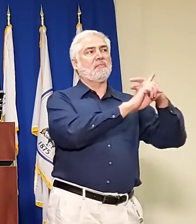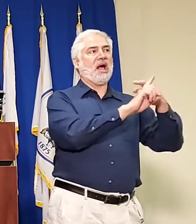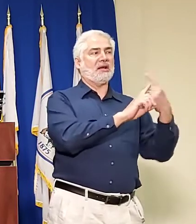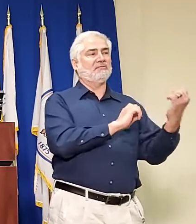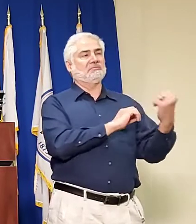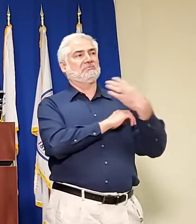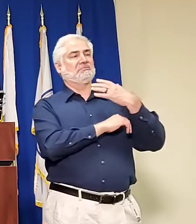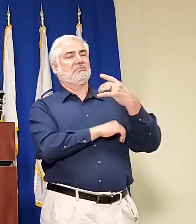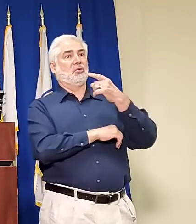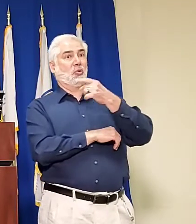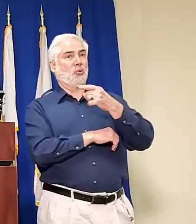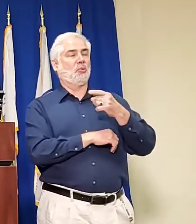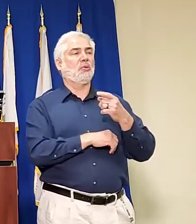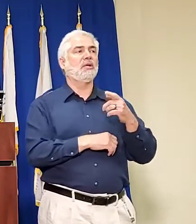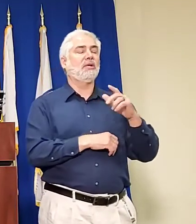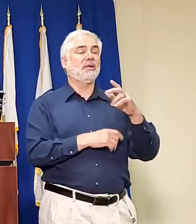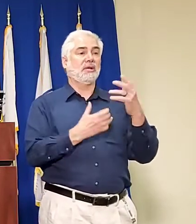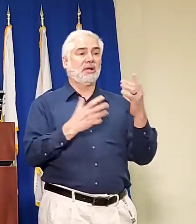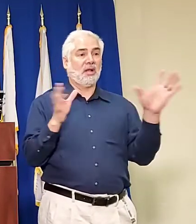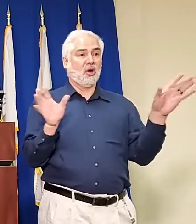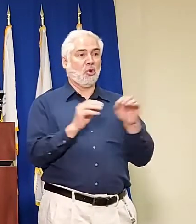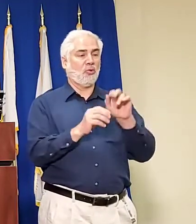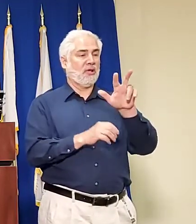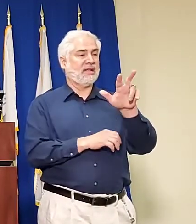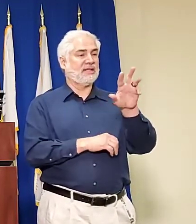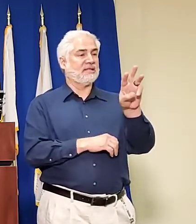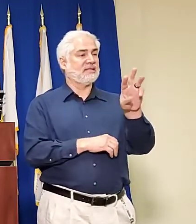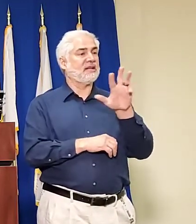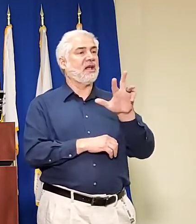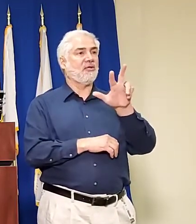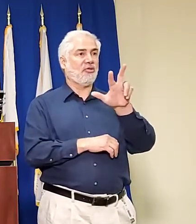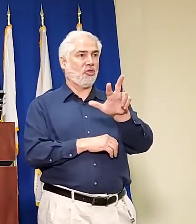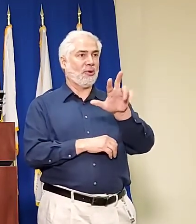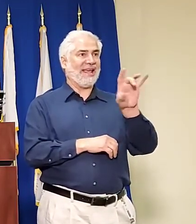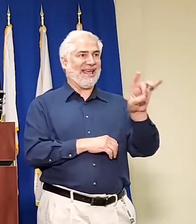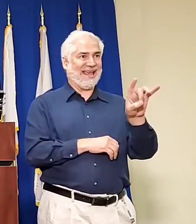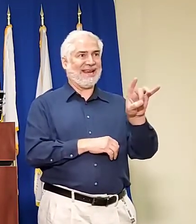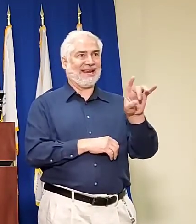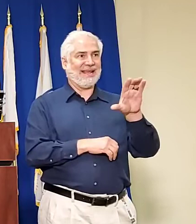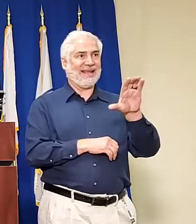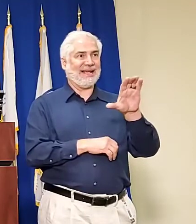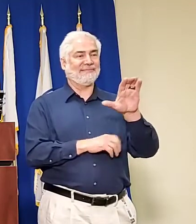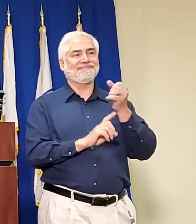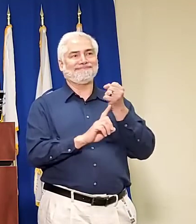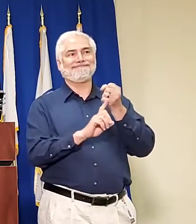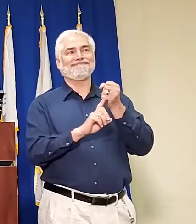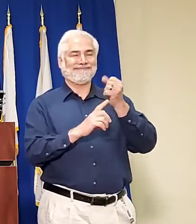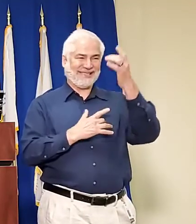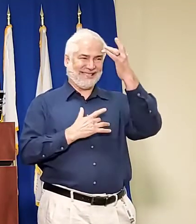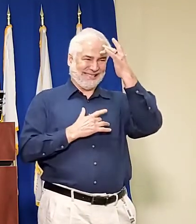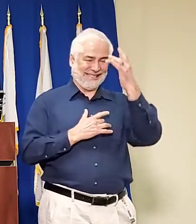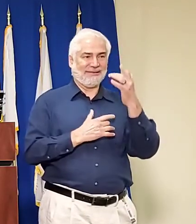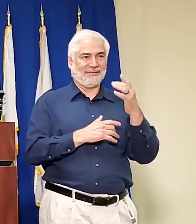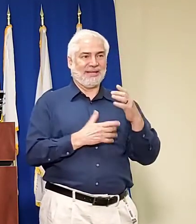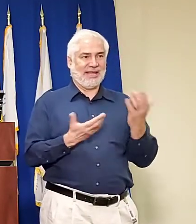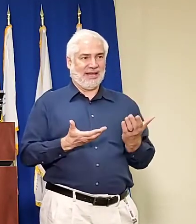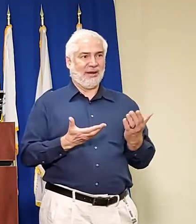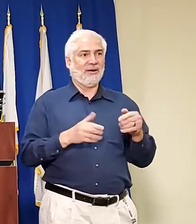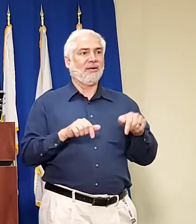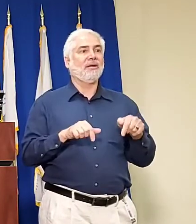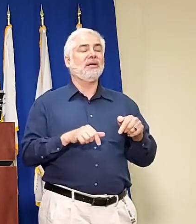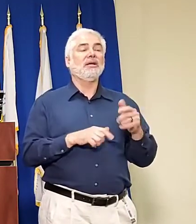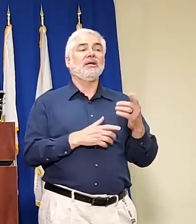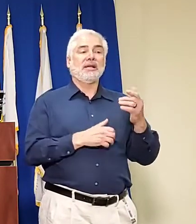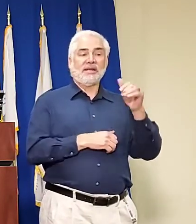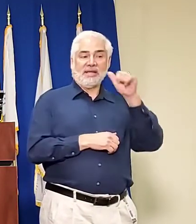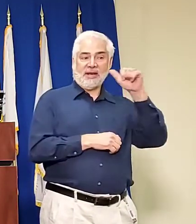time, we have 638 cases in Shelby County. And as of yesterday's report, we've had an increase in